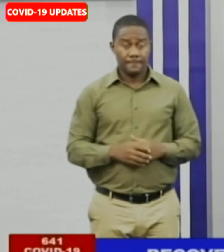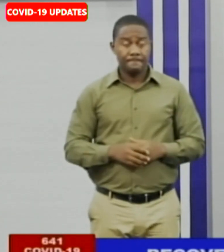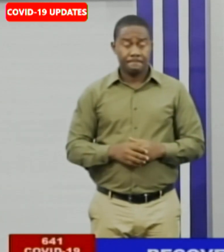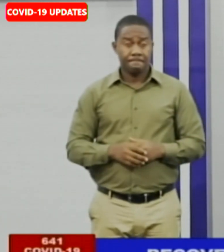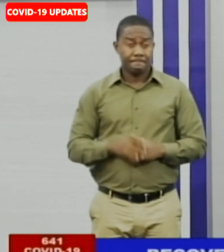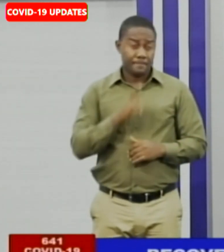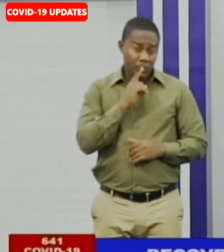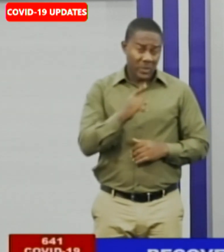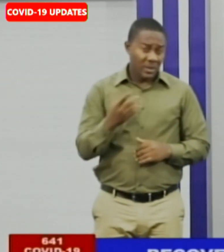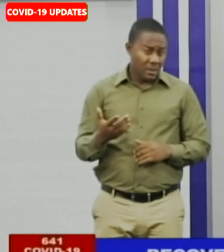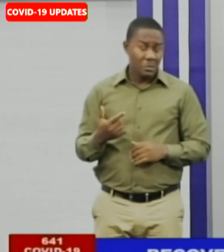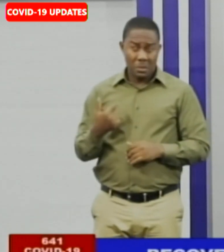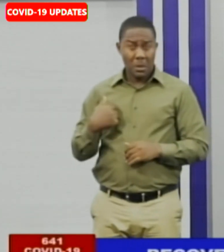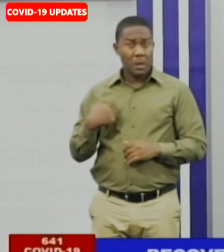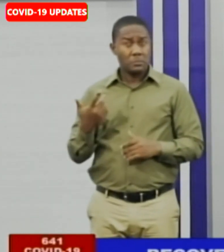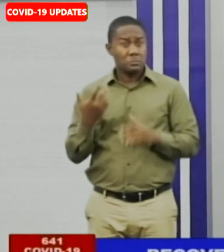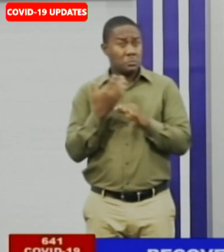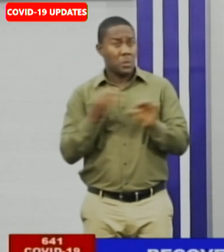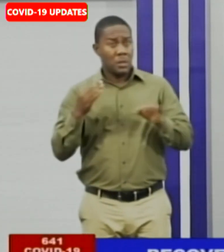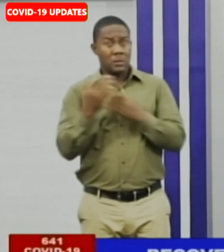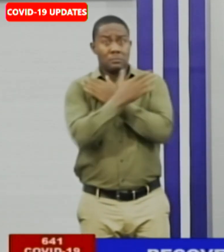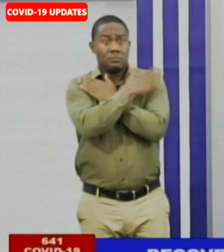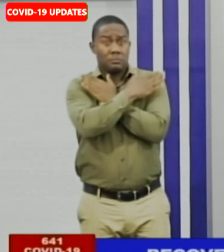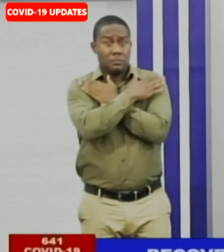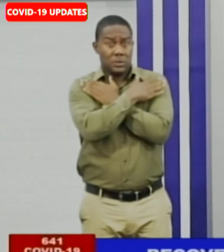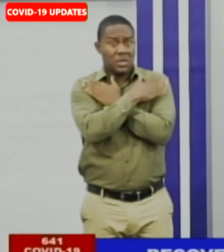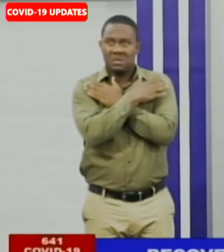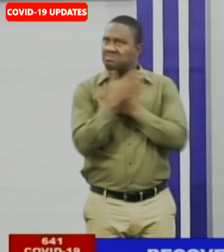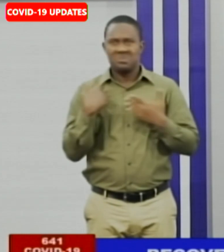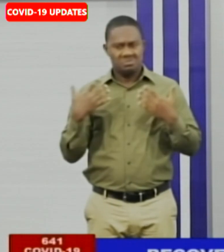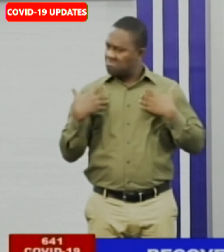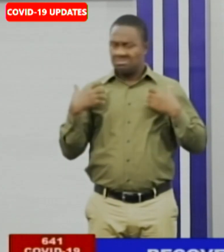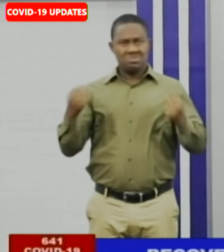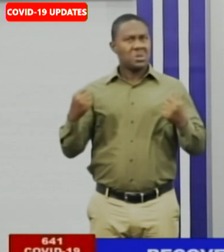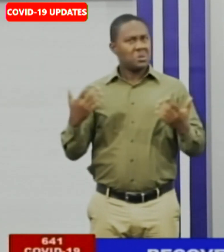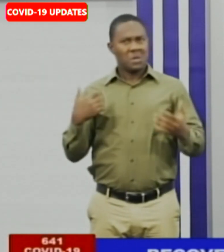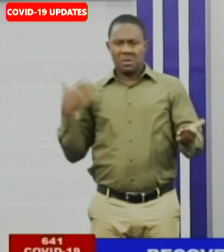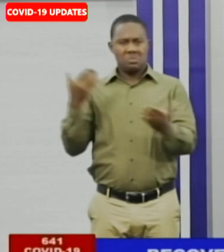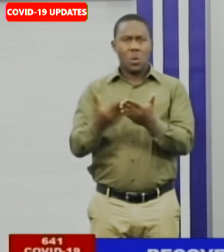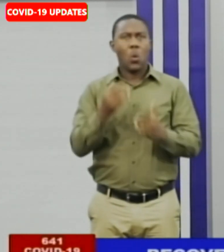Yes, I was discharged Sunday. I came home on Sunday.